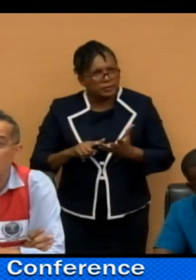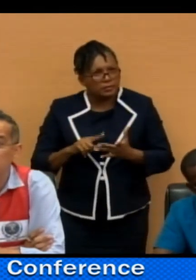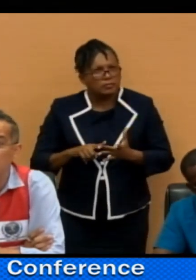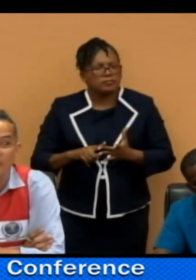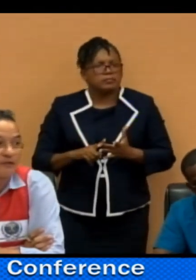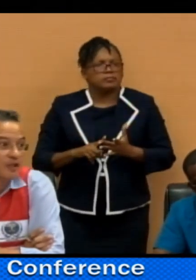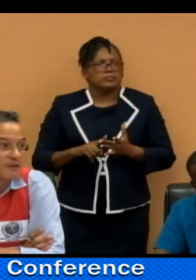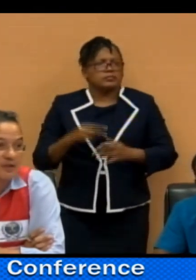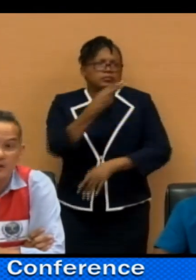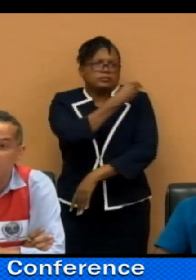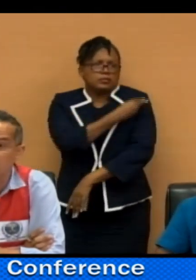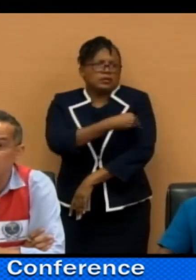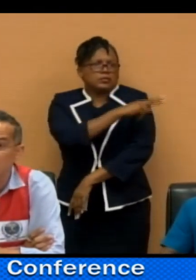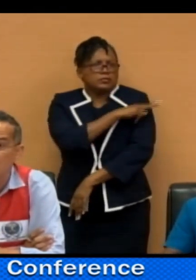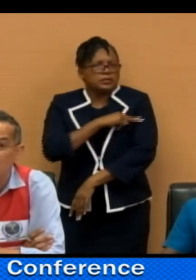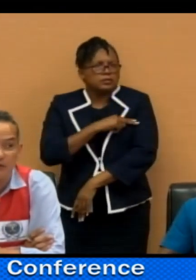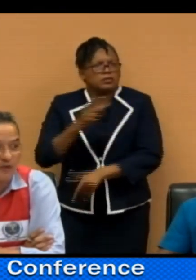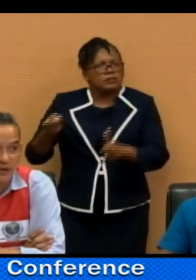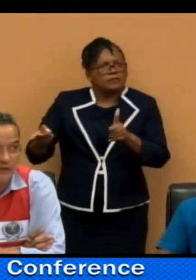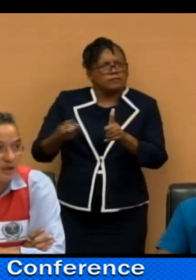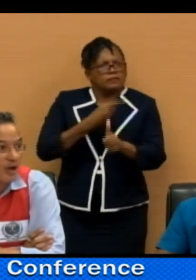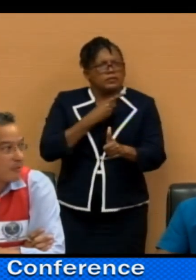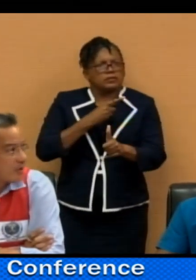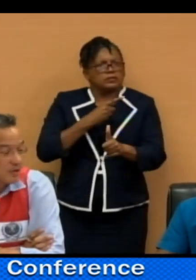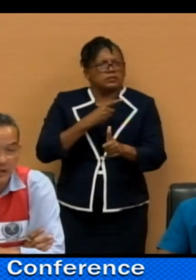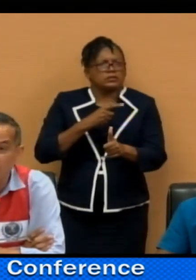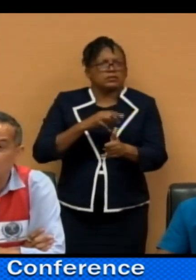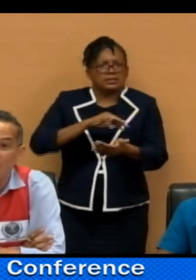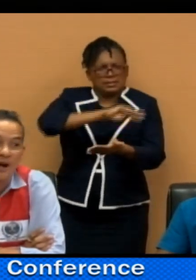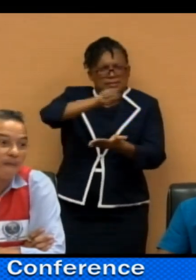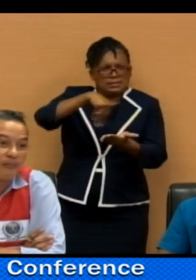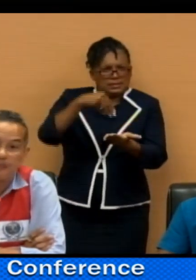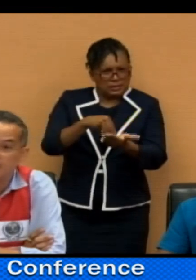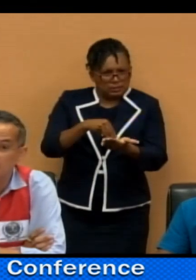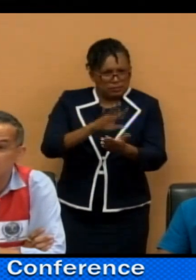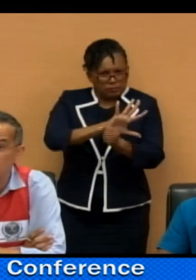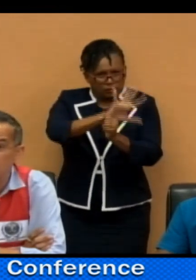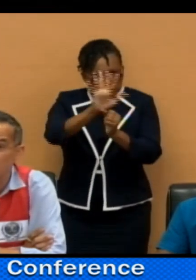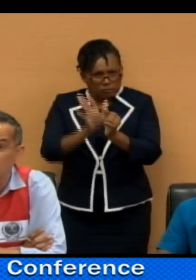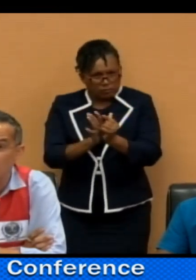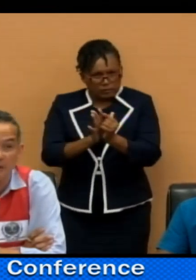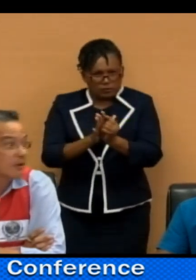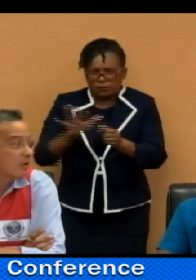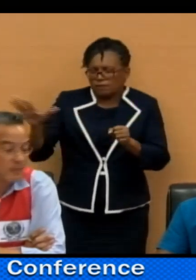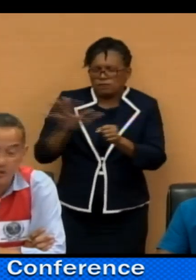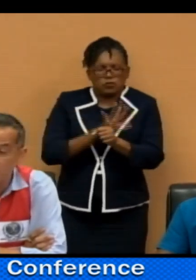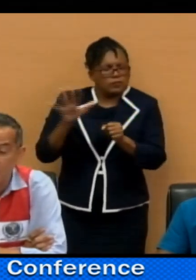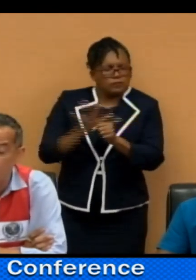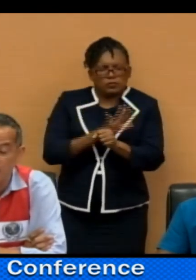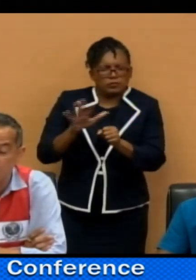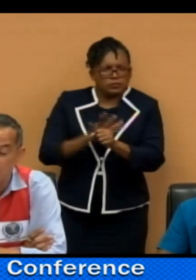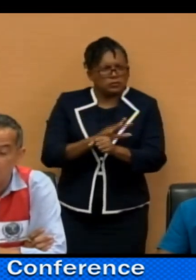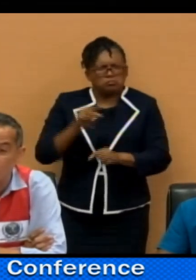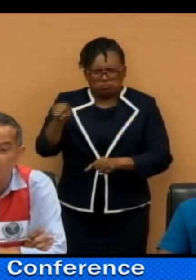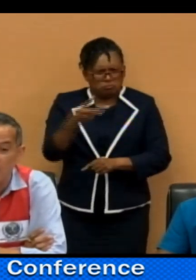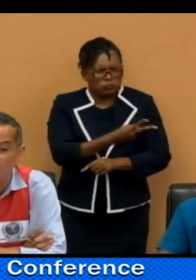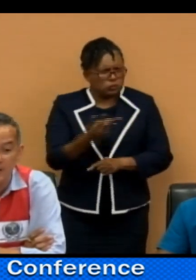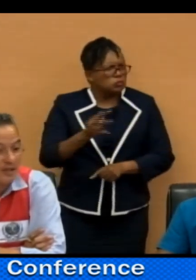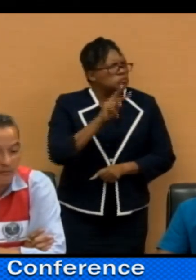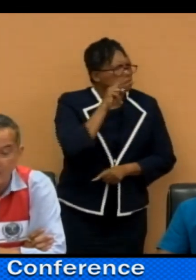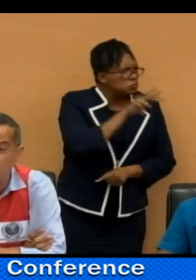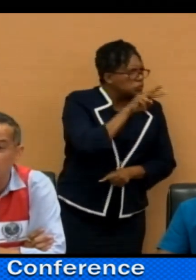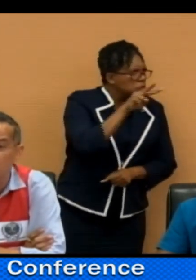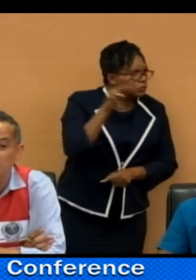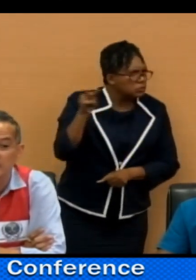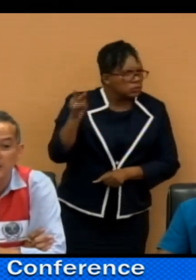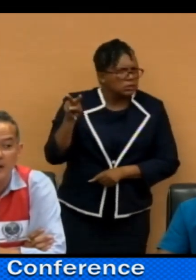General Hospital first facility fully operational. This week, Dr. Mitchell and I went to see it on Wednesday